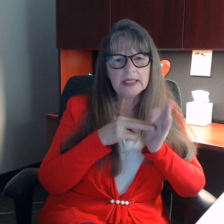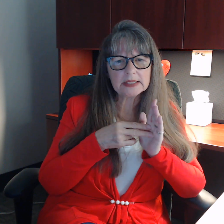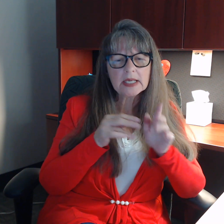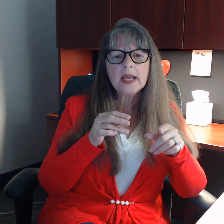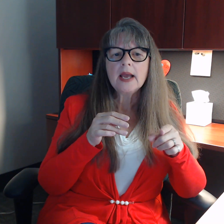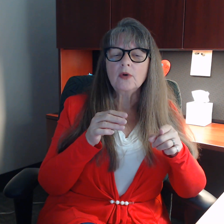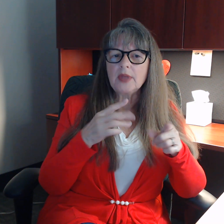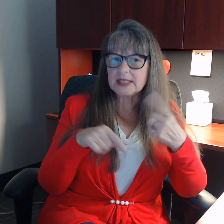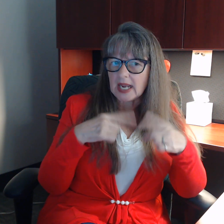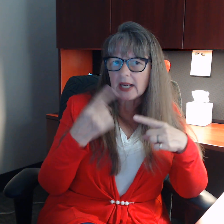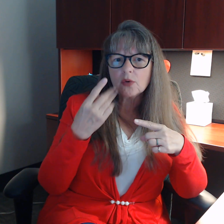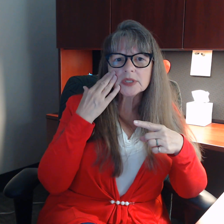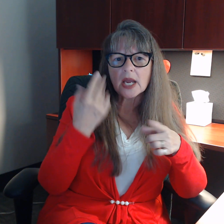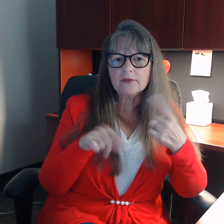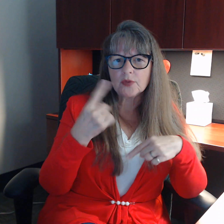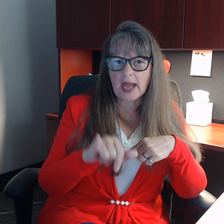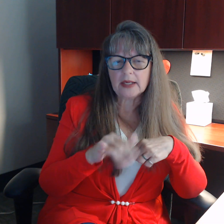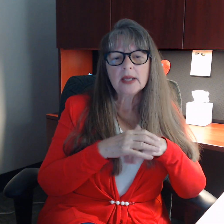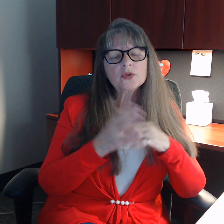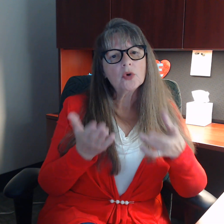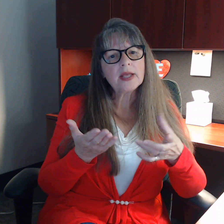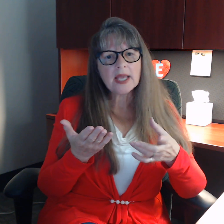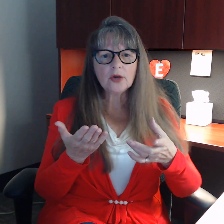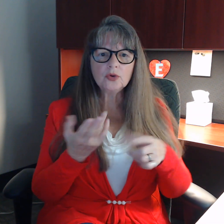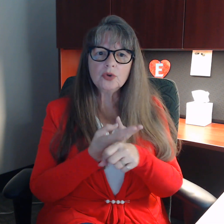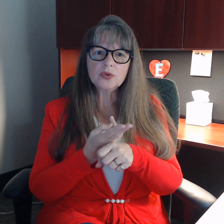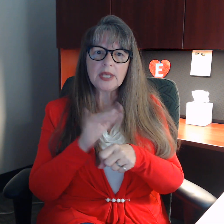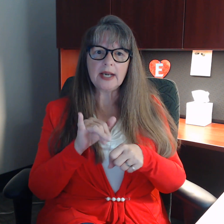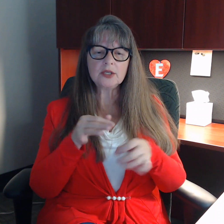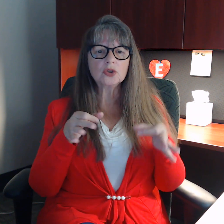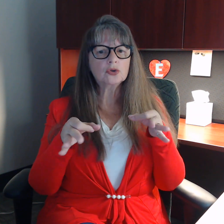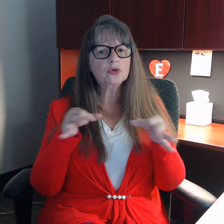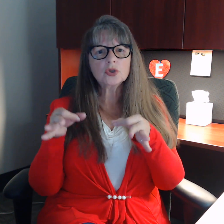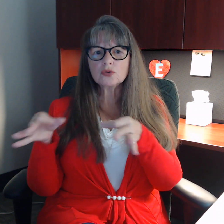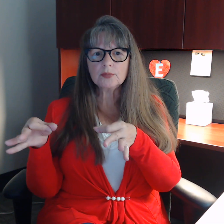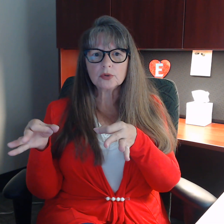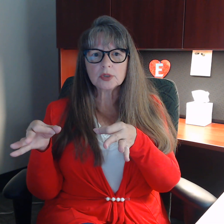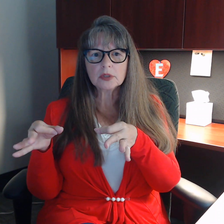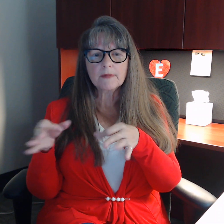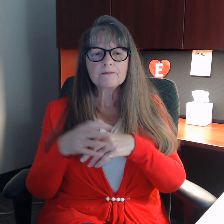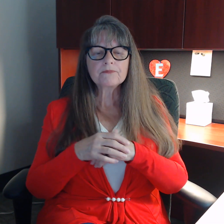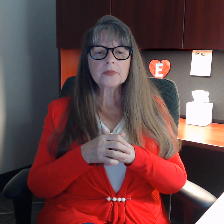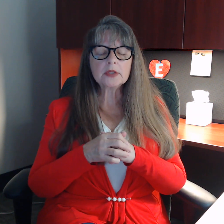means, or that sign. I know the sign for that. So that's how you use that, is use descriptors.